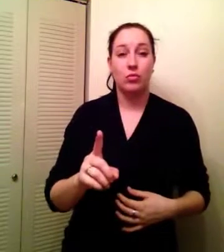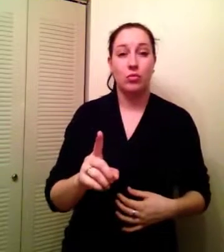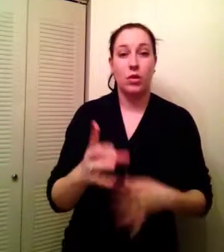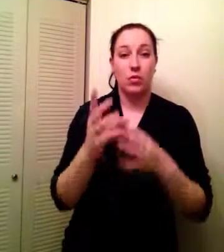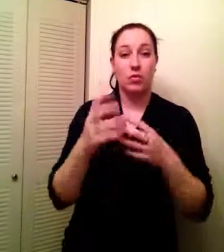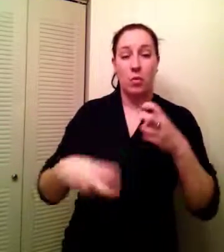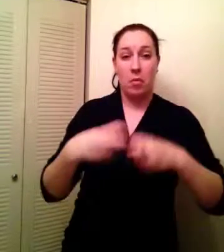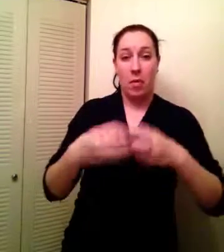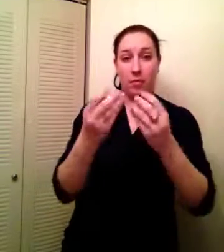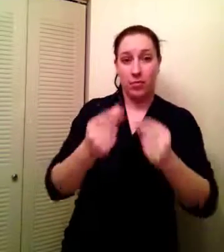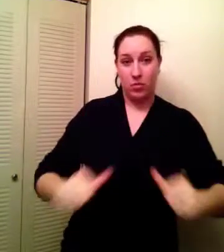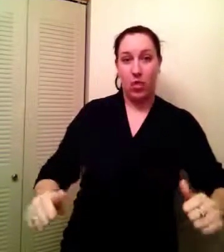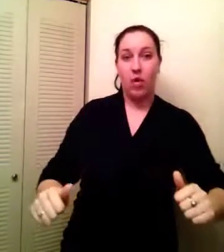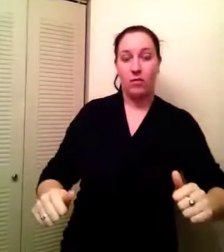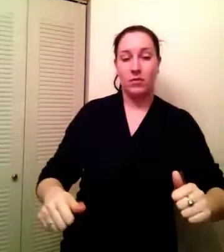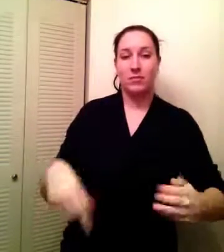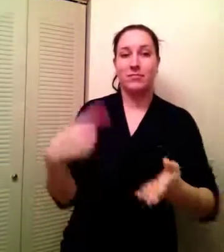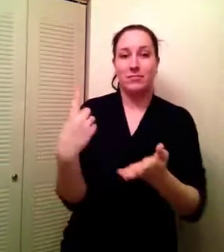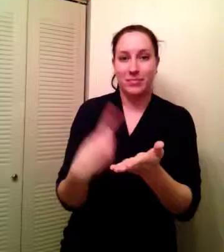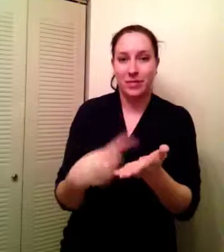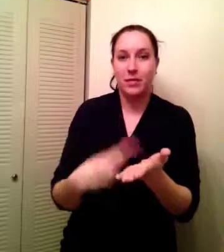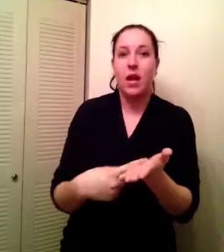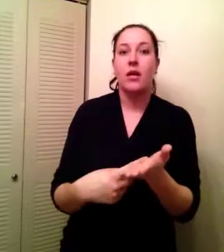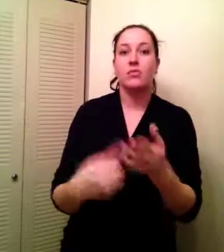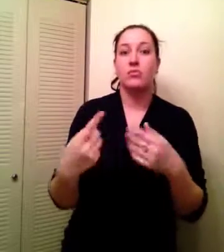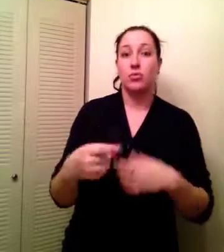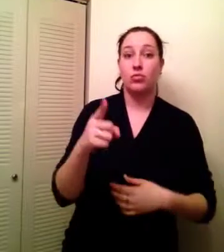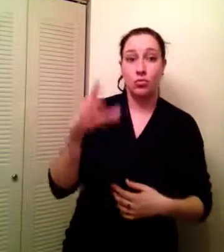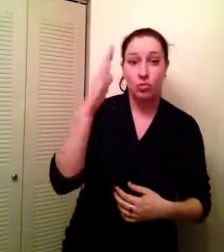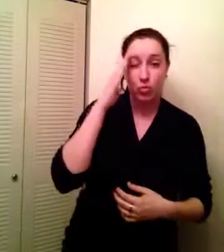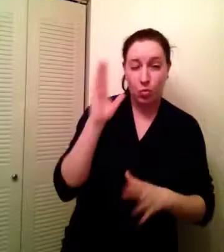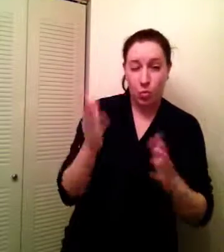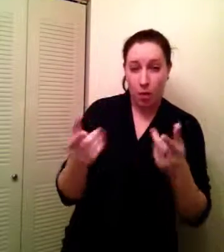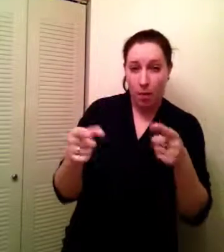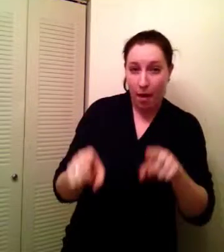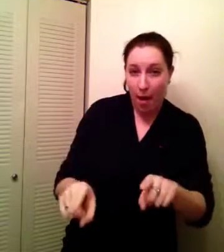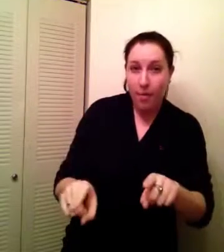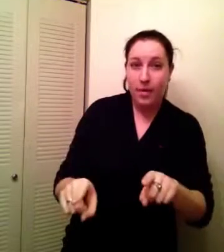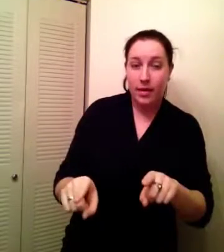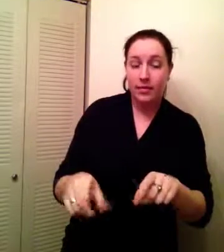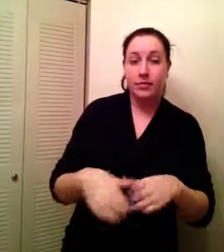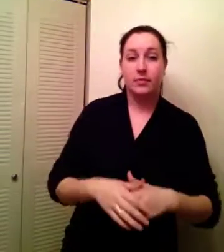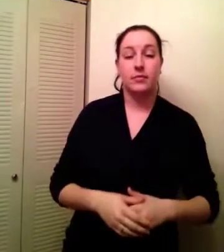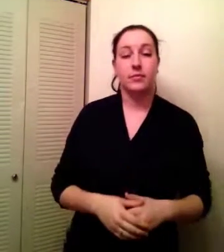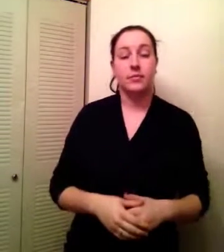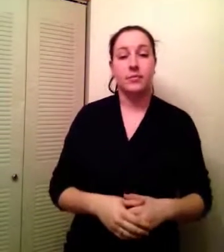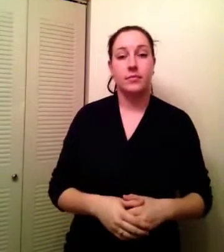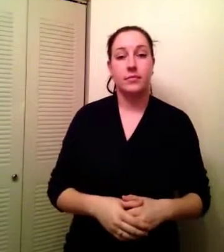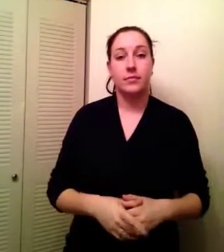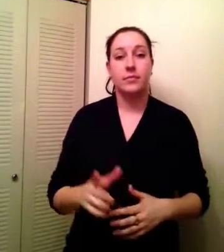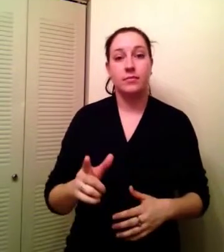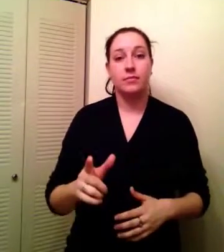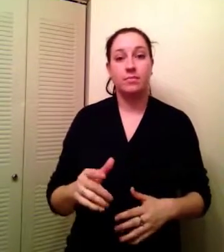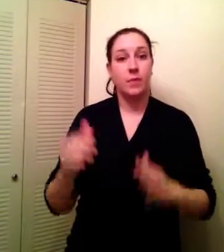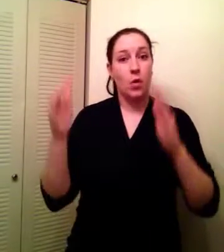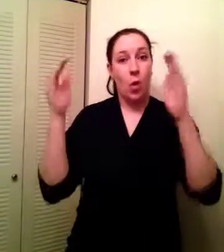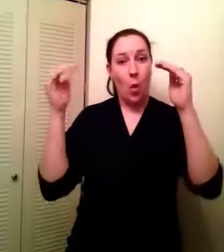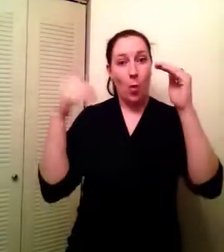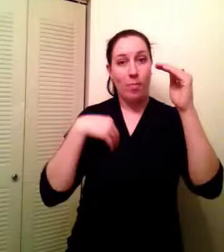to feel potential a little bit of shame, maybe, or some guilt, but also to figure out how to right the wrong. That's